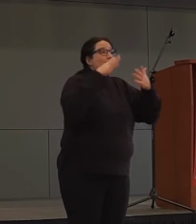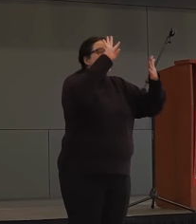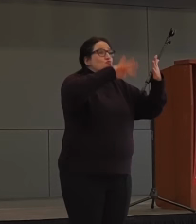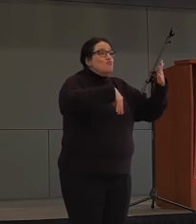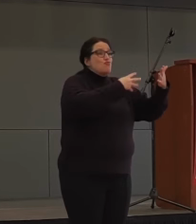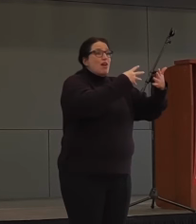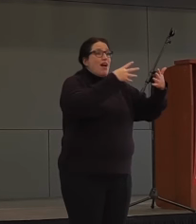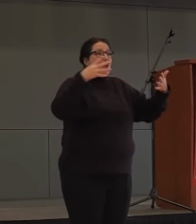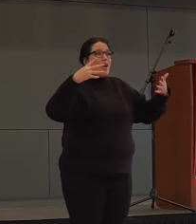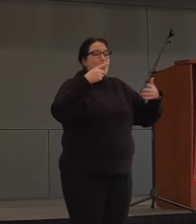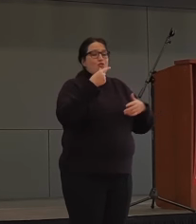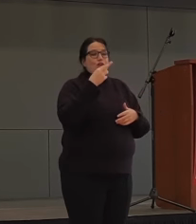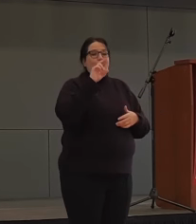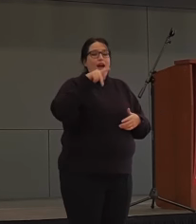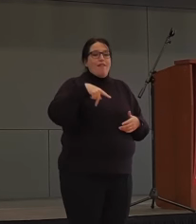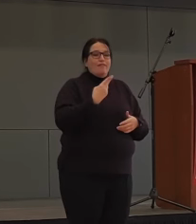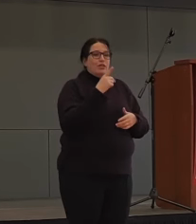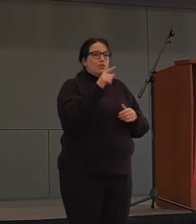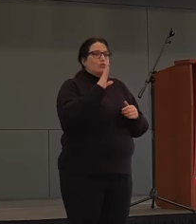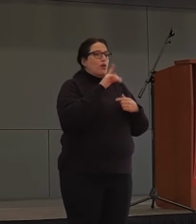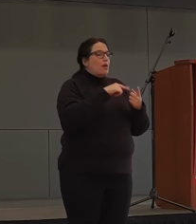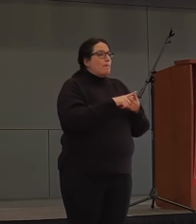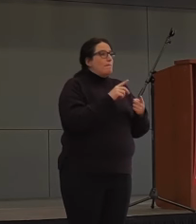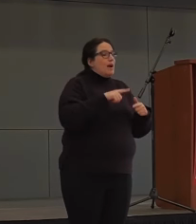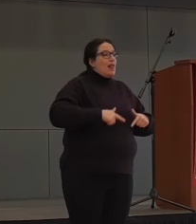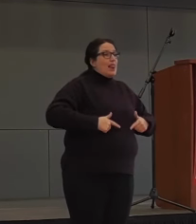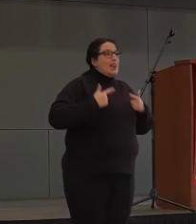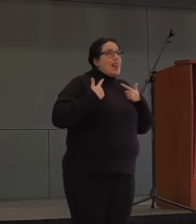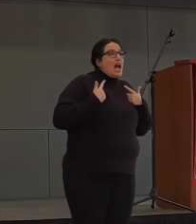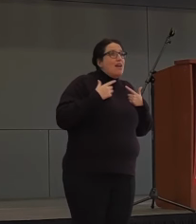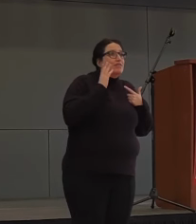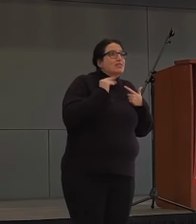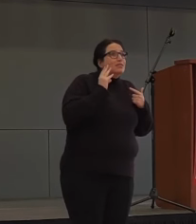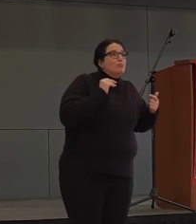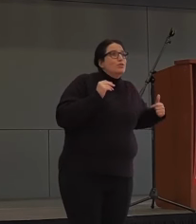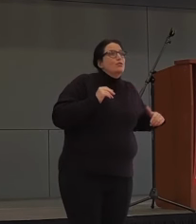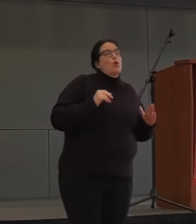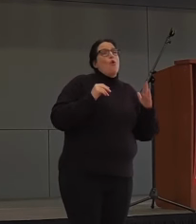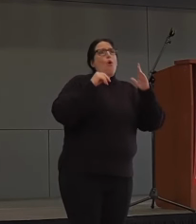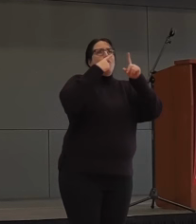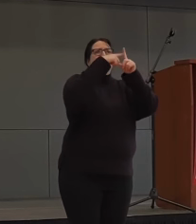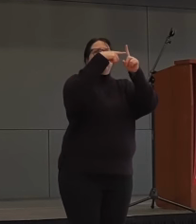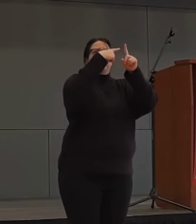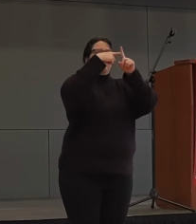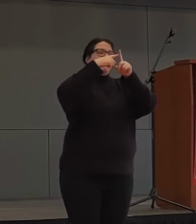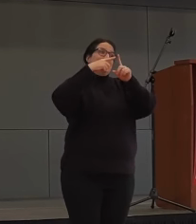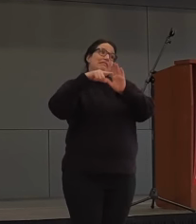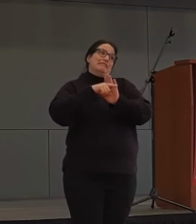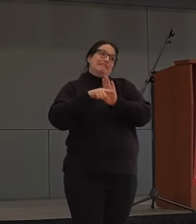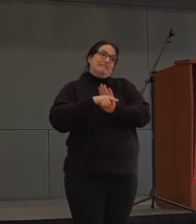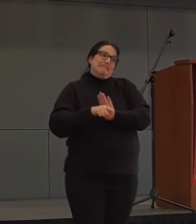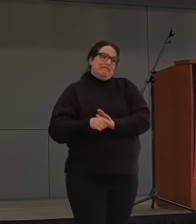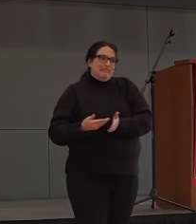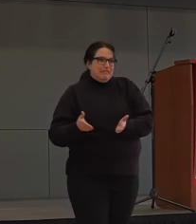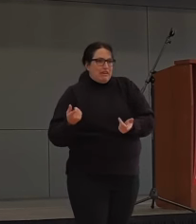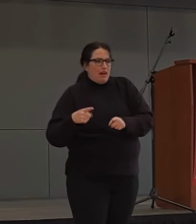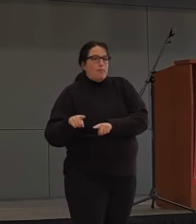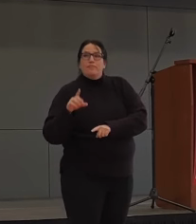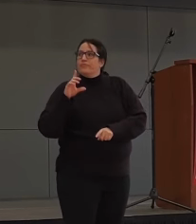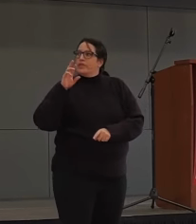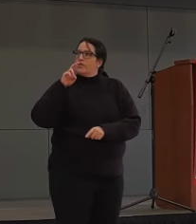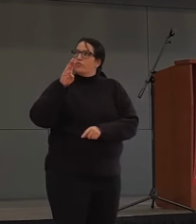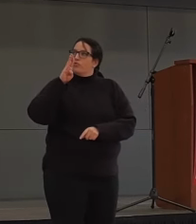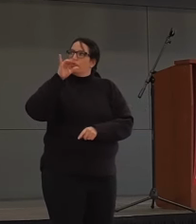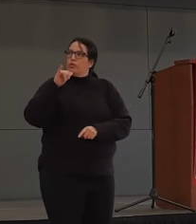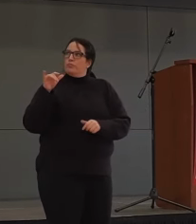about highs and lows in a person's life. Or you can do a collage. Ruby did this one.